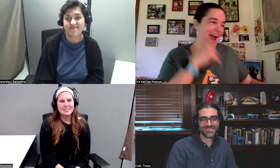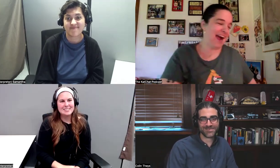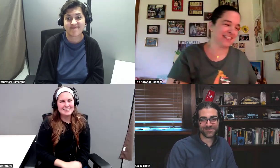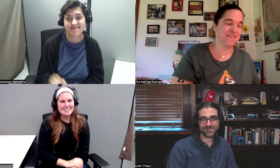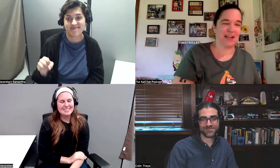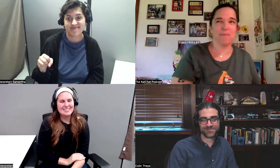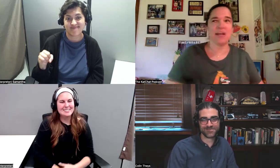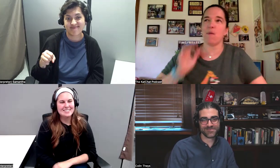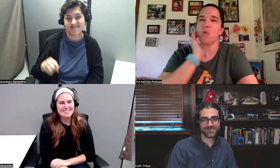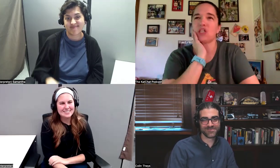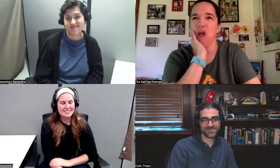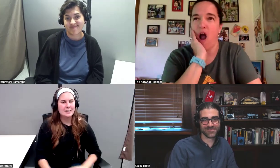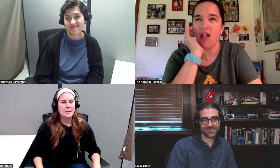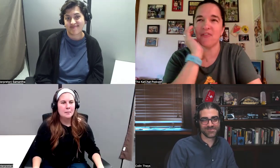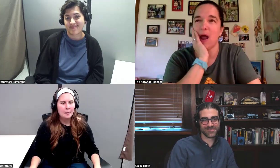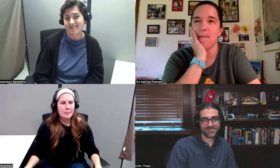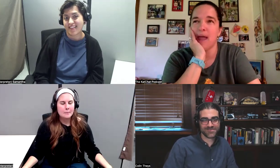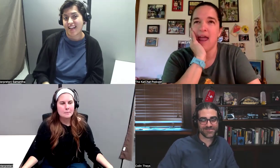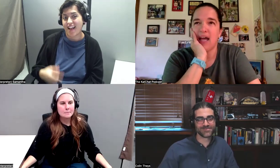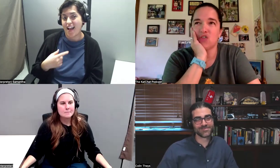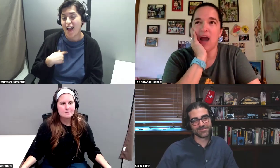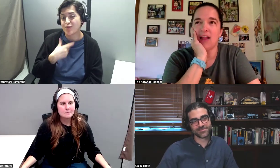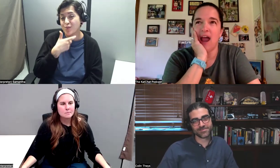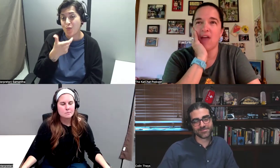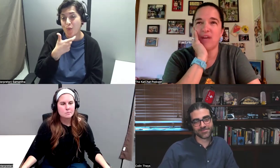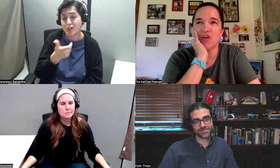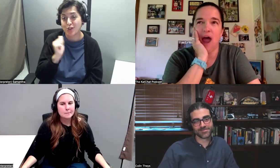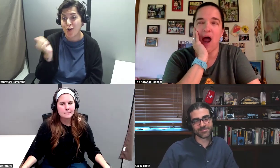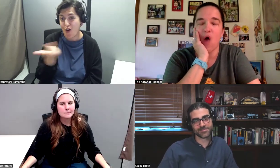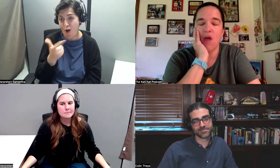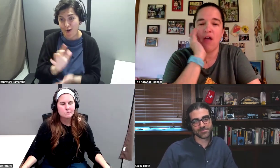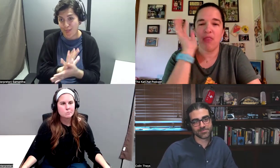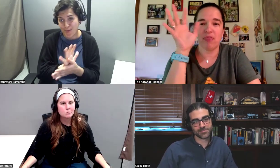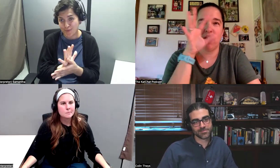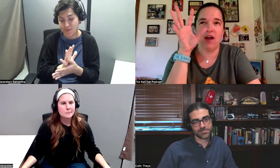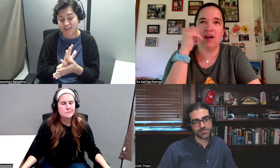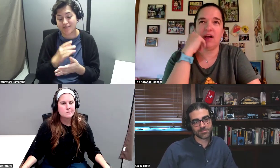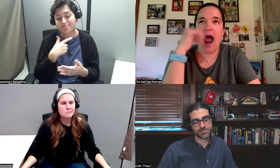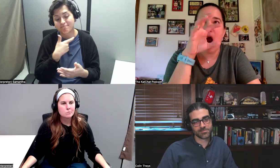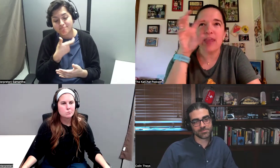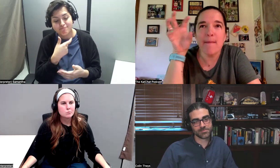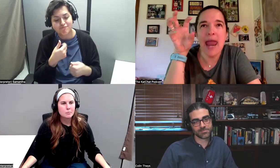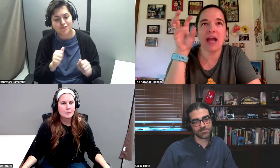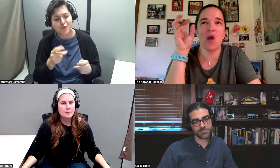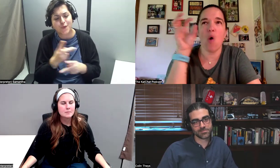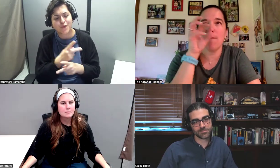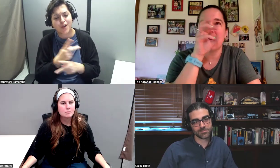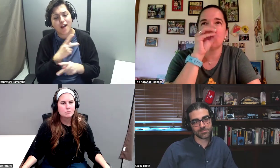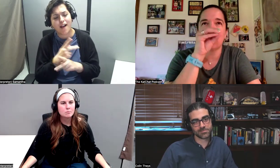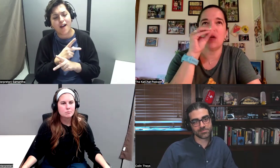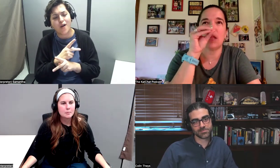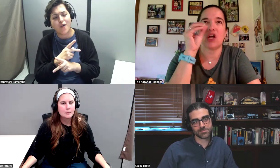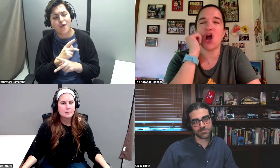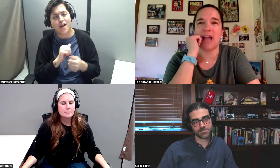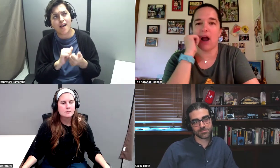Yeah, yeah, definitely. I mean, I was watching all of them and trying to like figure out how they make